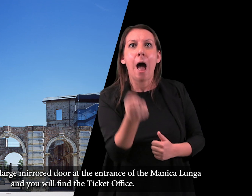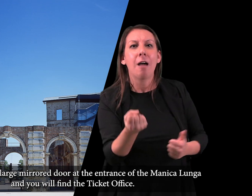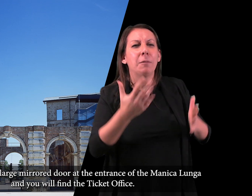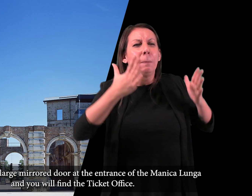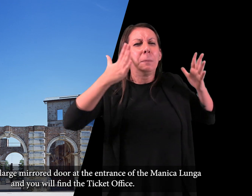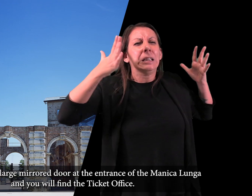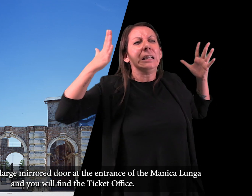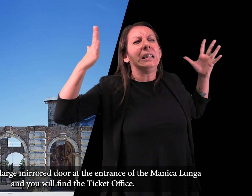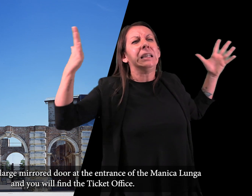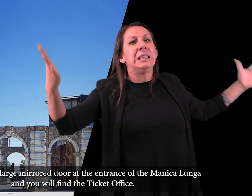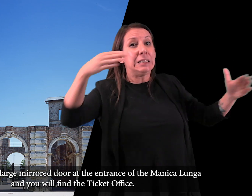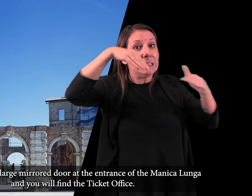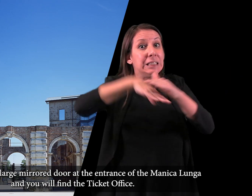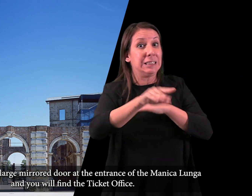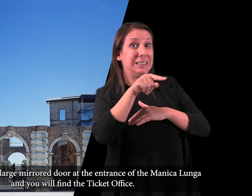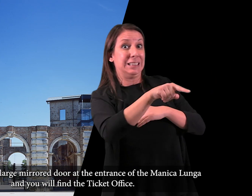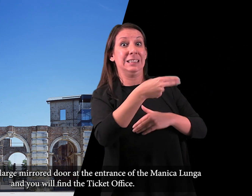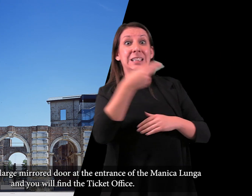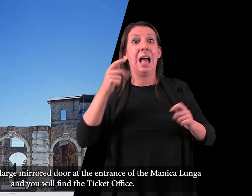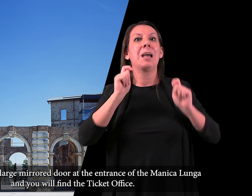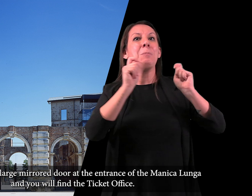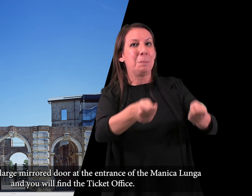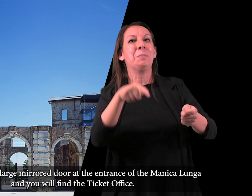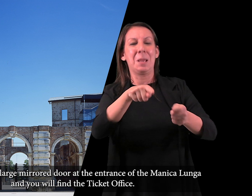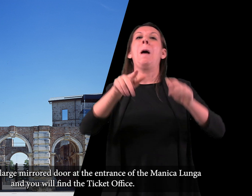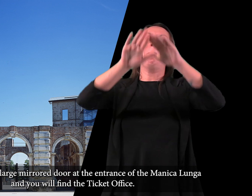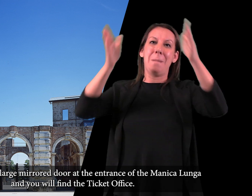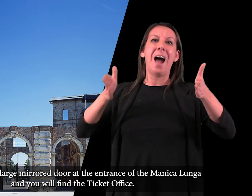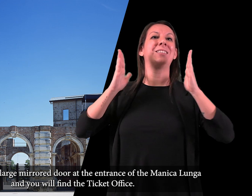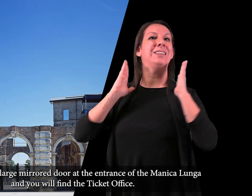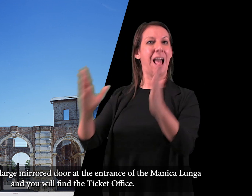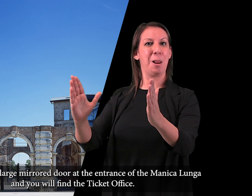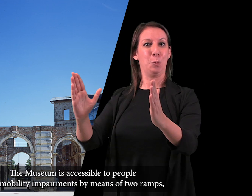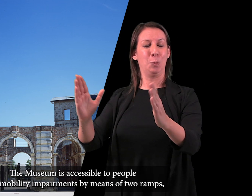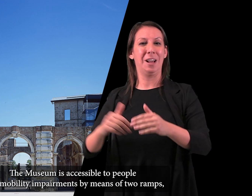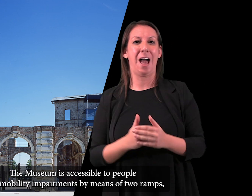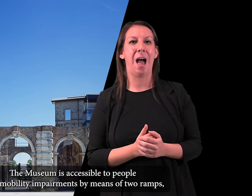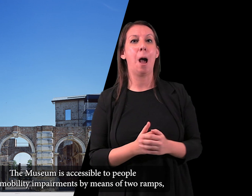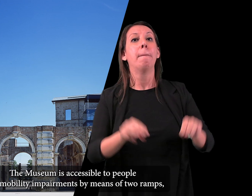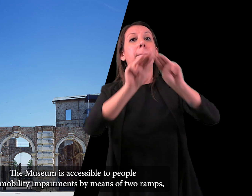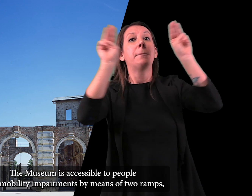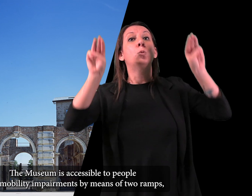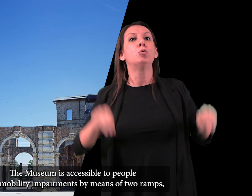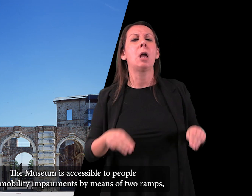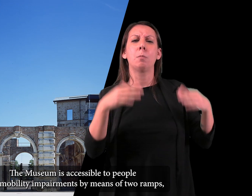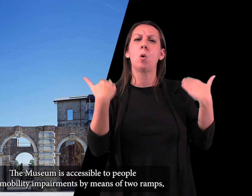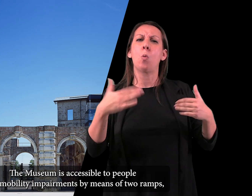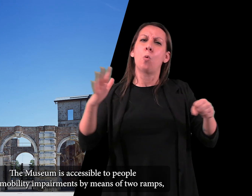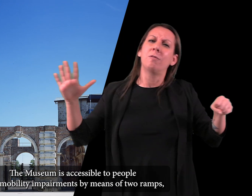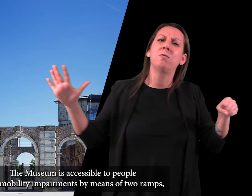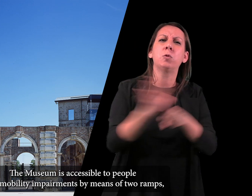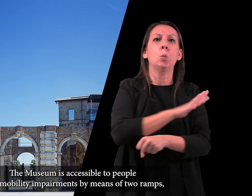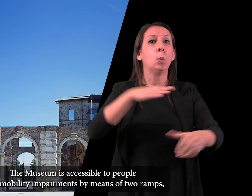The museum is accessible to people with mobility impairments by means of two ramps,